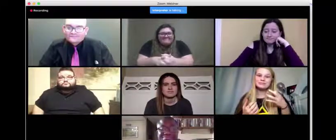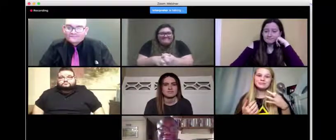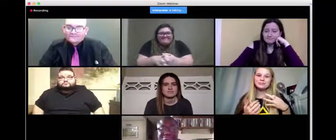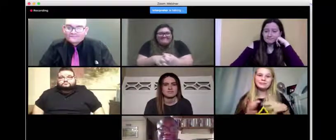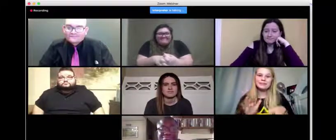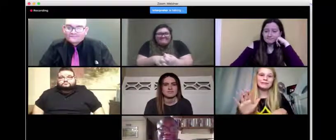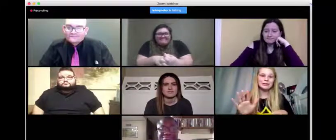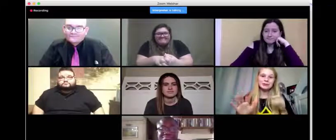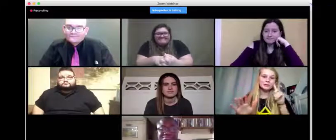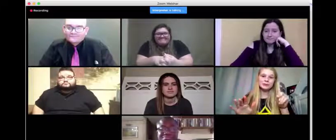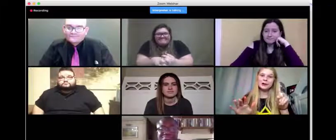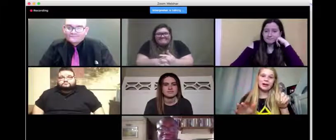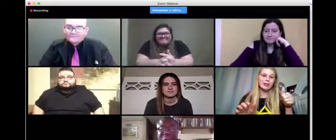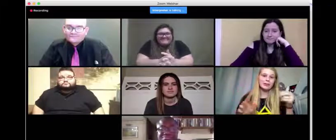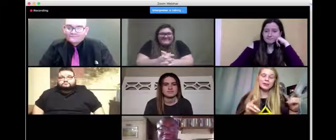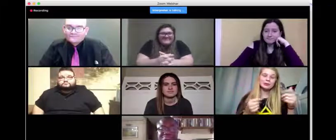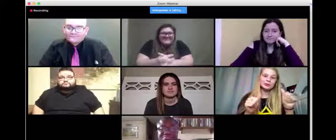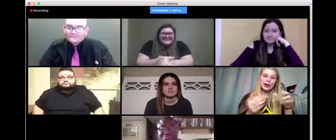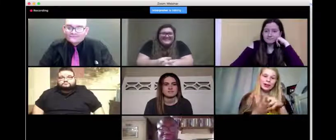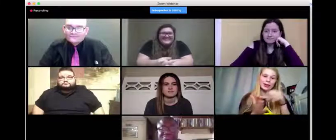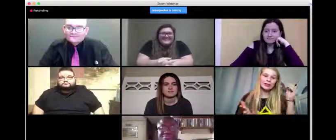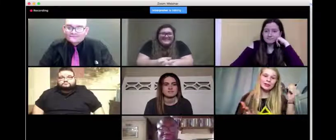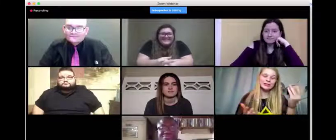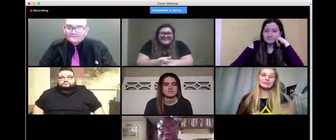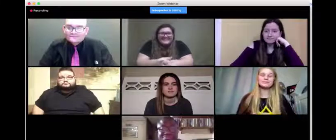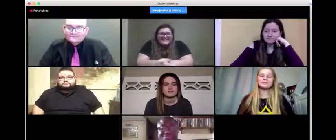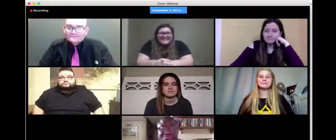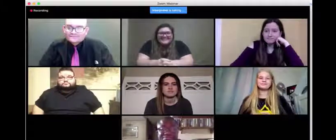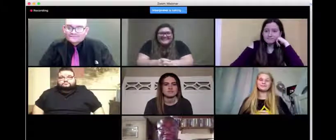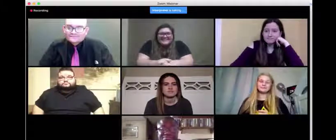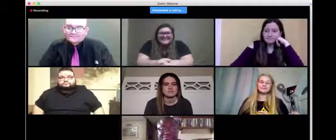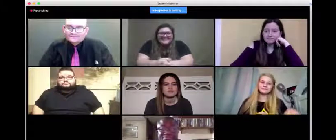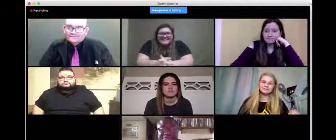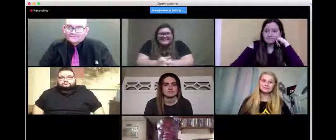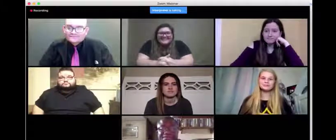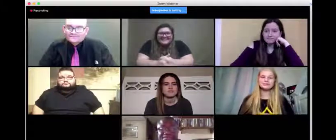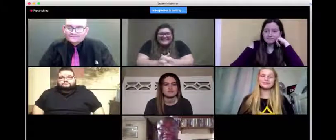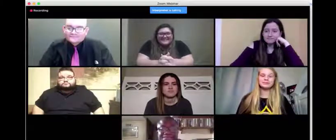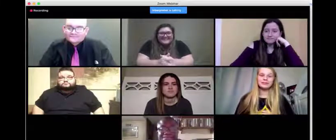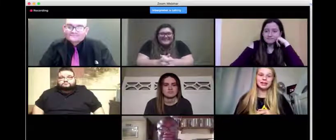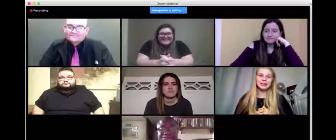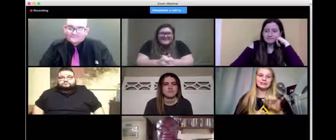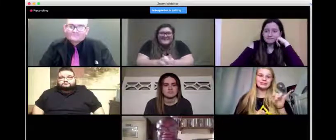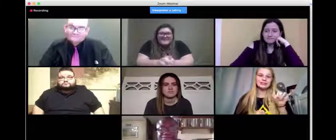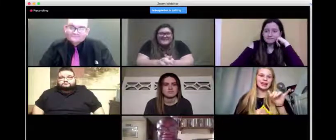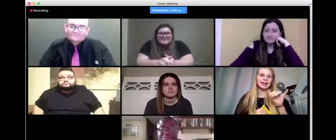it. So, for example, if